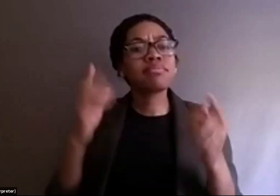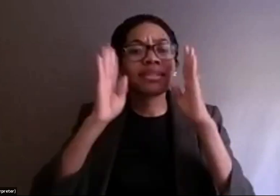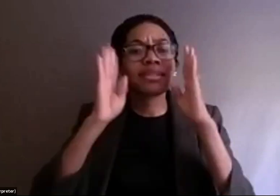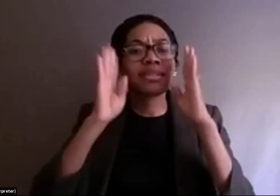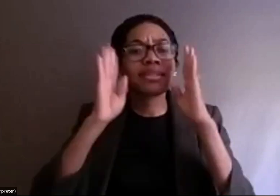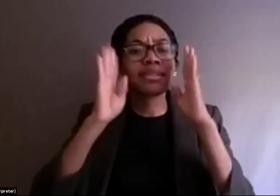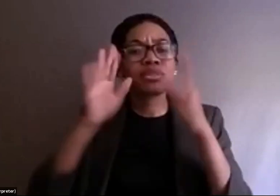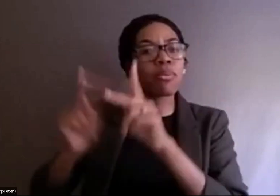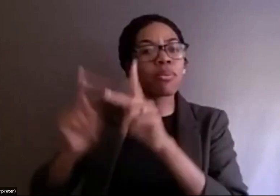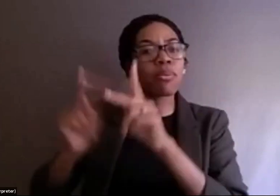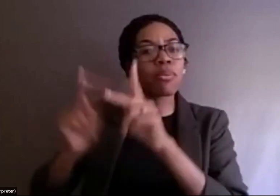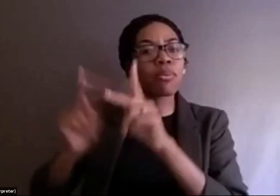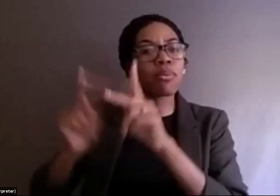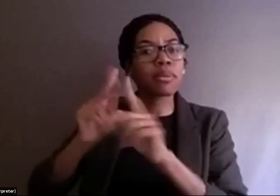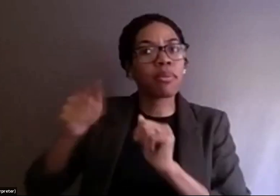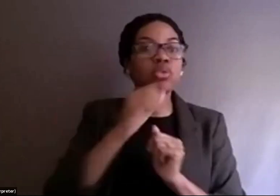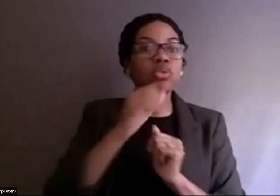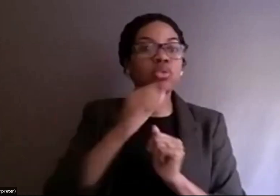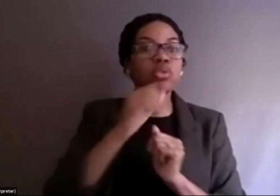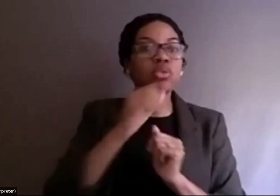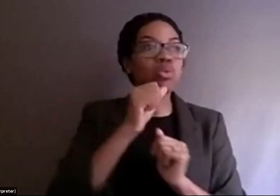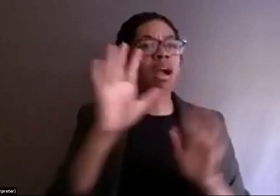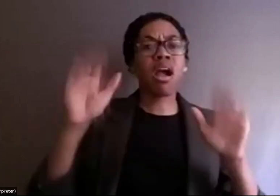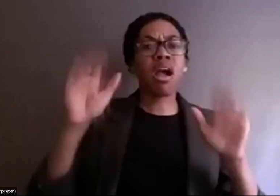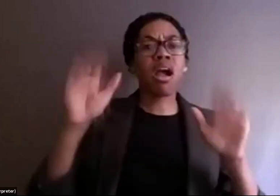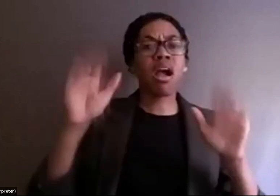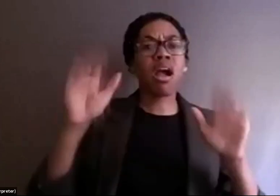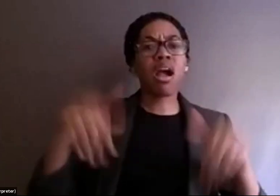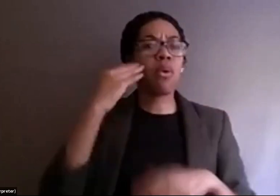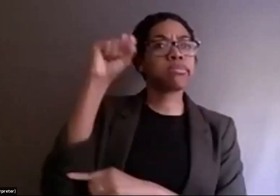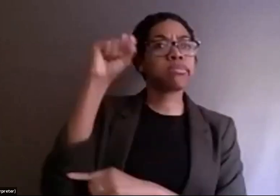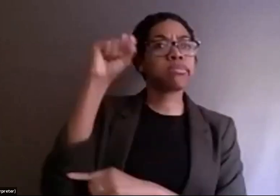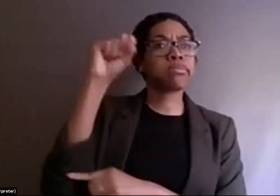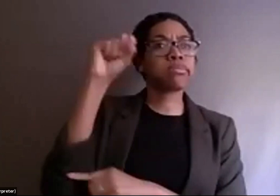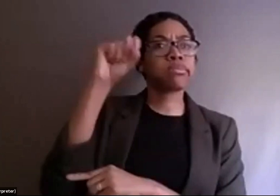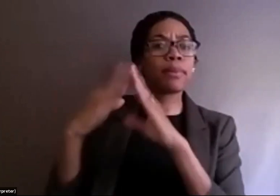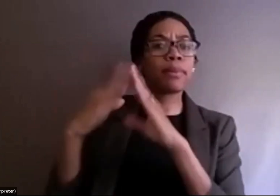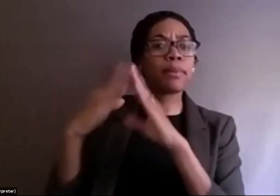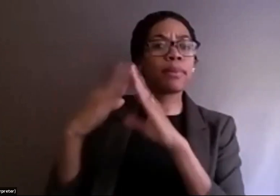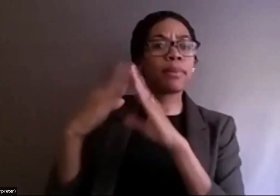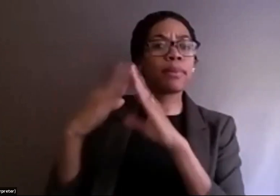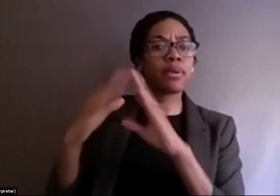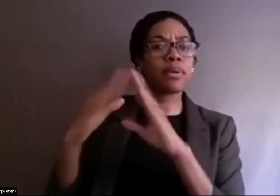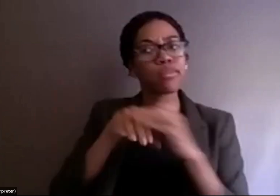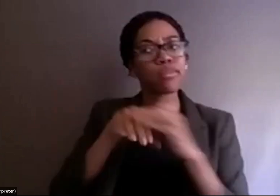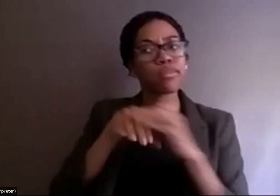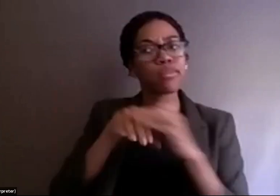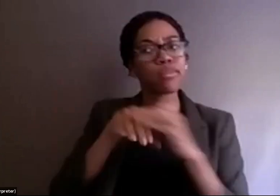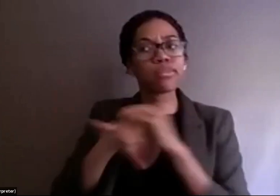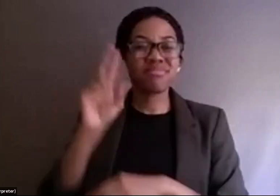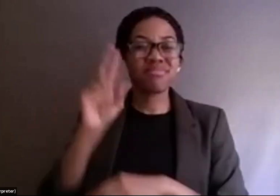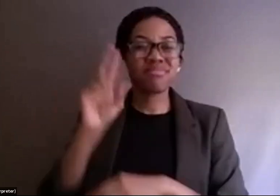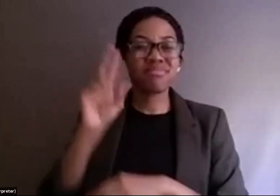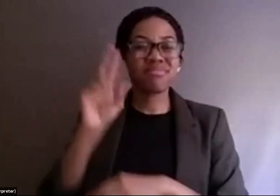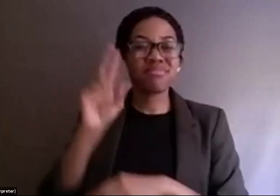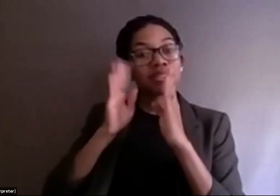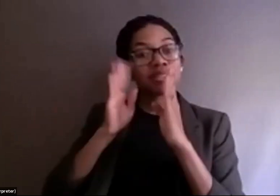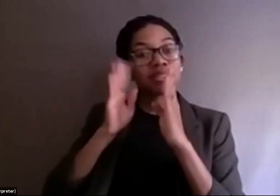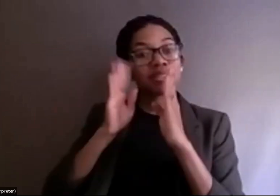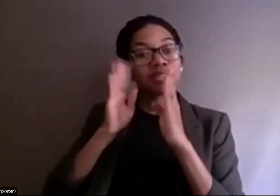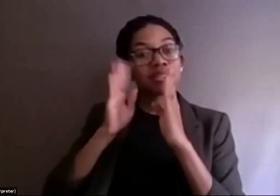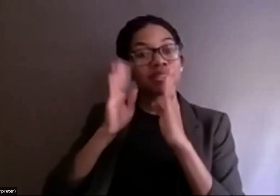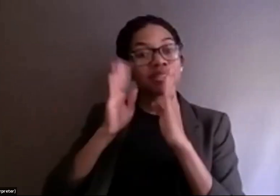you're doing. But it was also the sense that we had a network that was looking at us, that was helping us